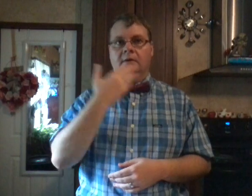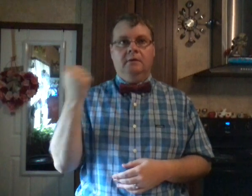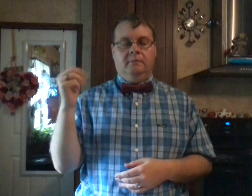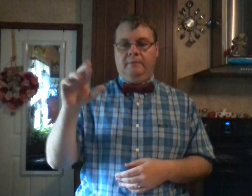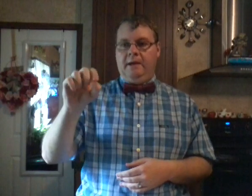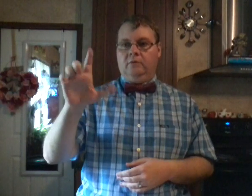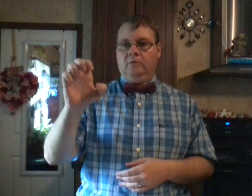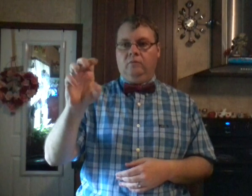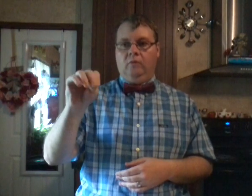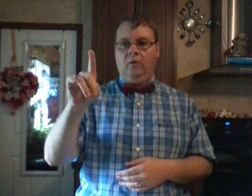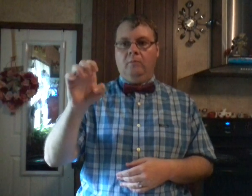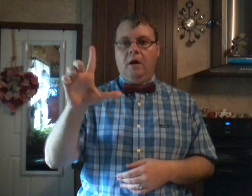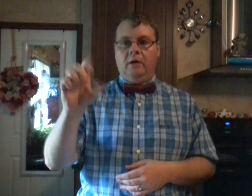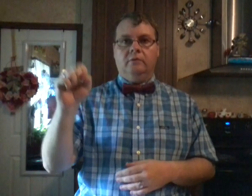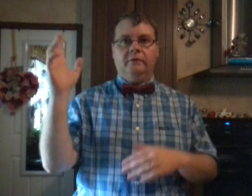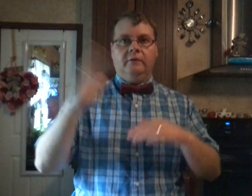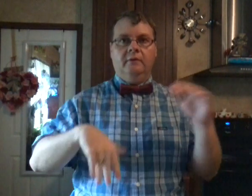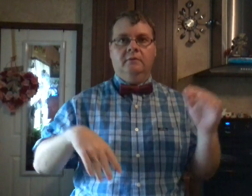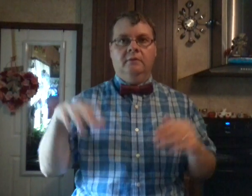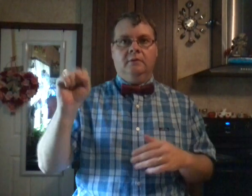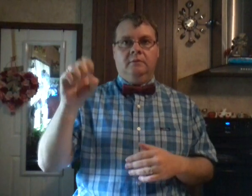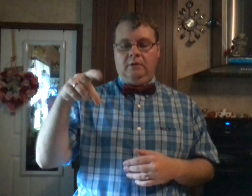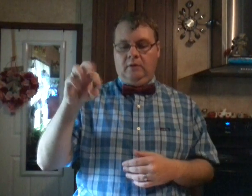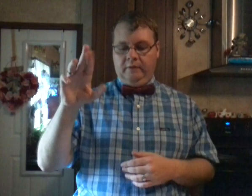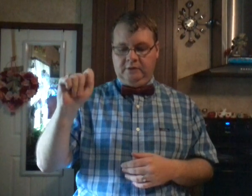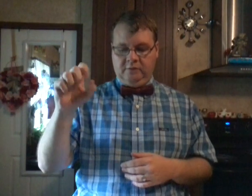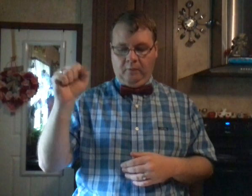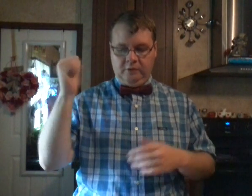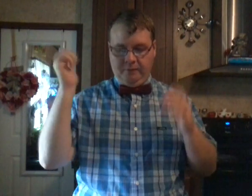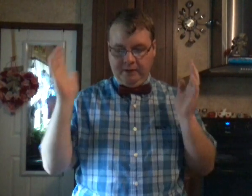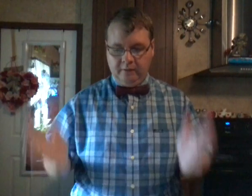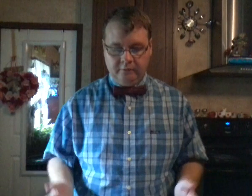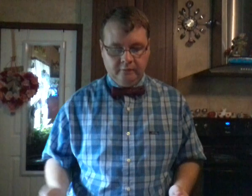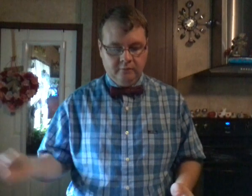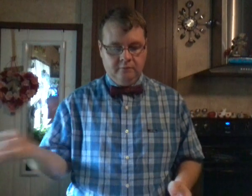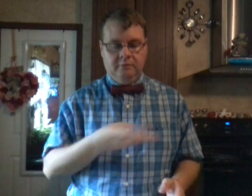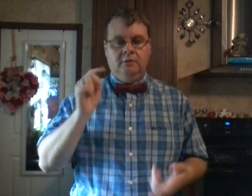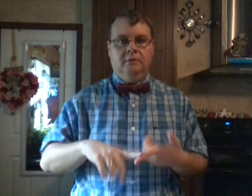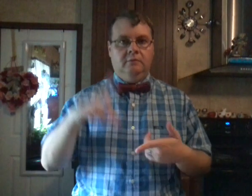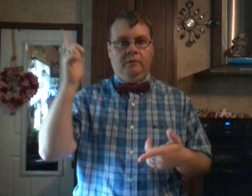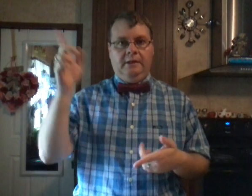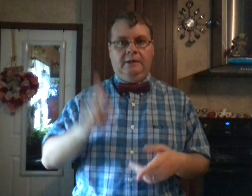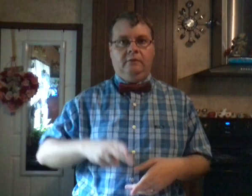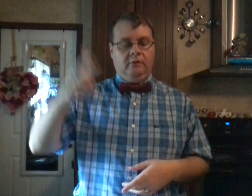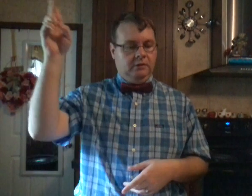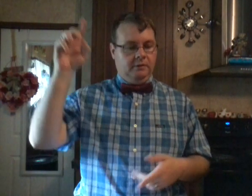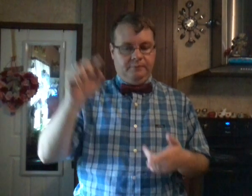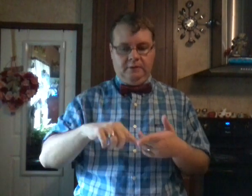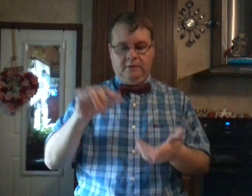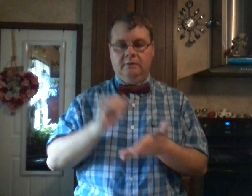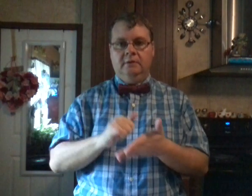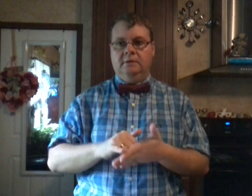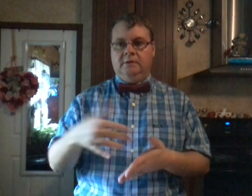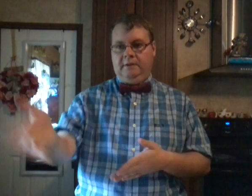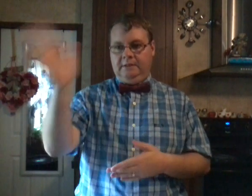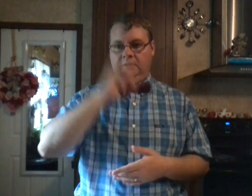better role models you know than sports players. We need to look up to these